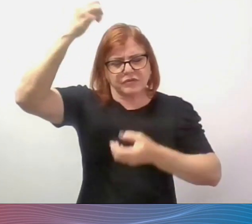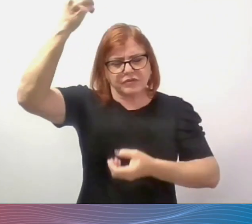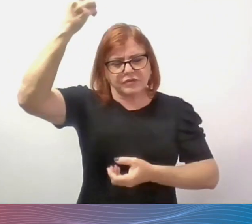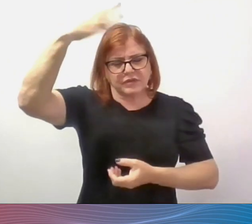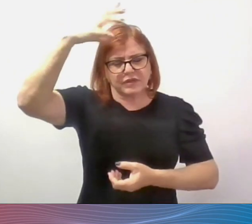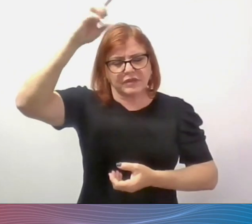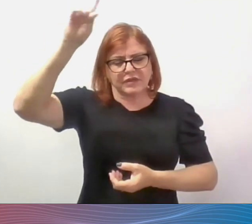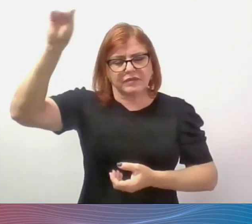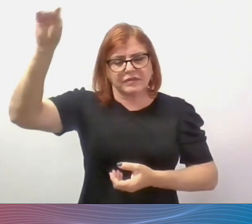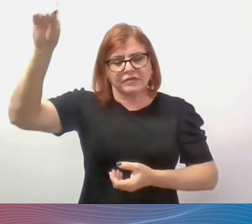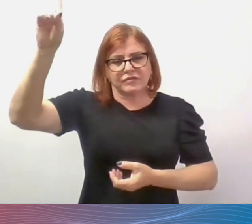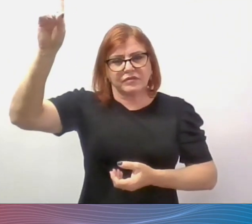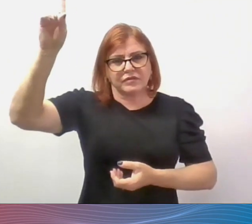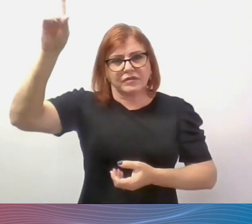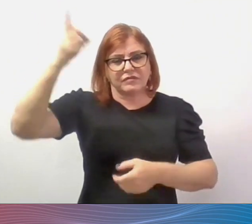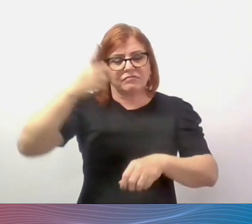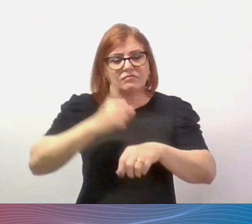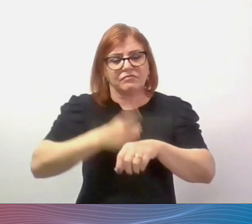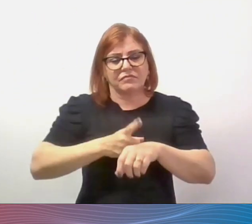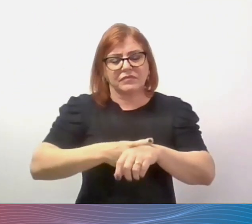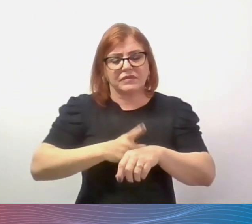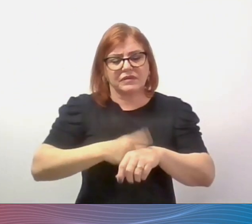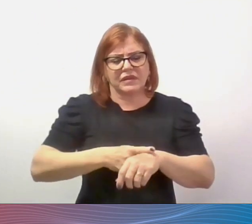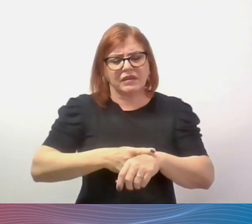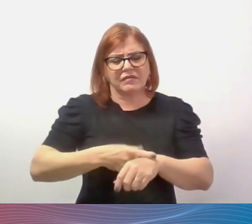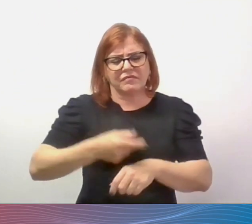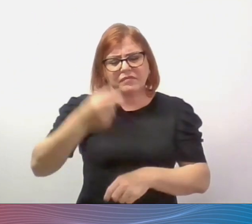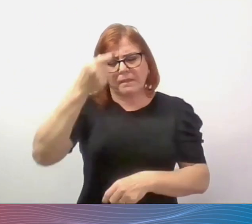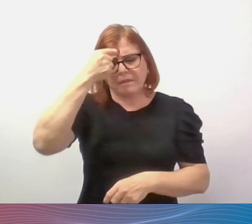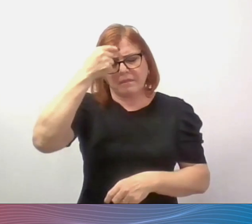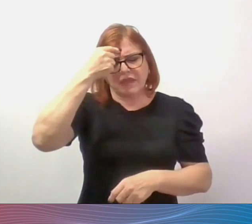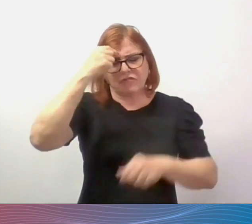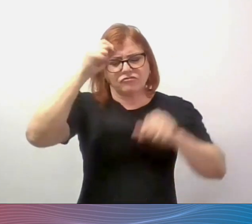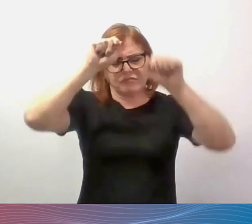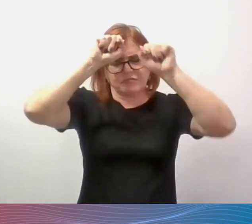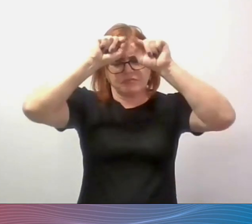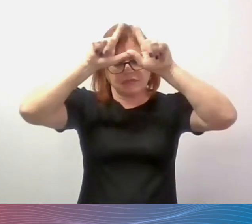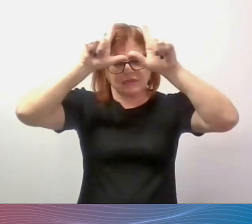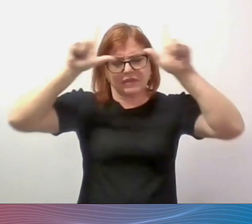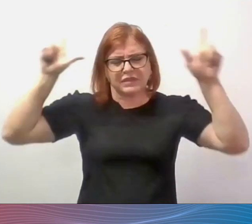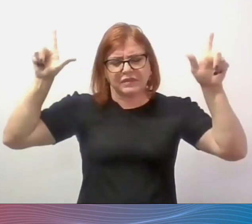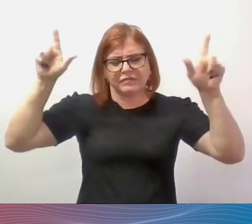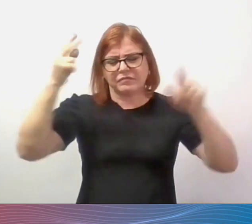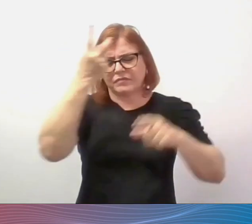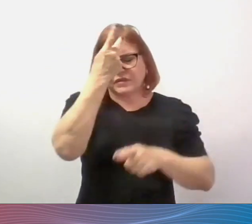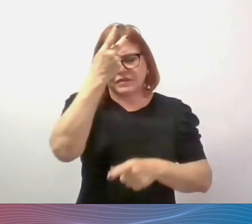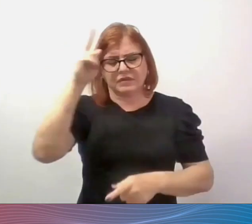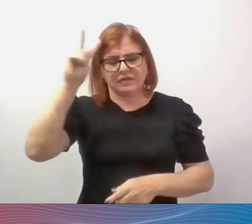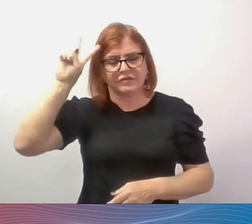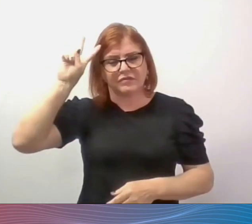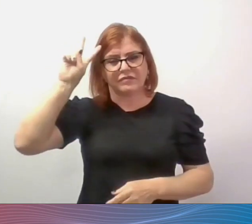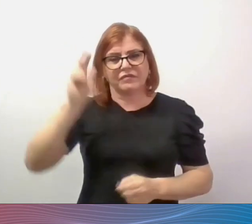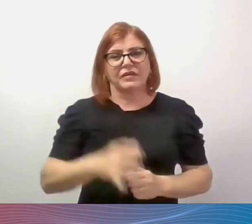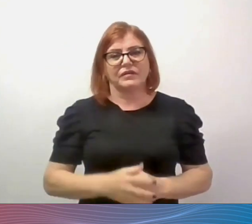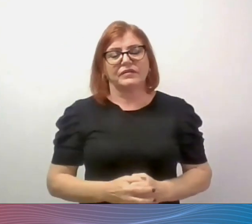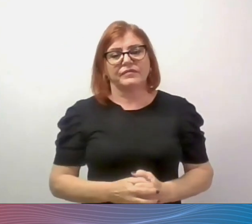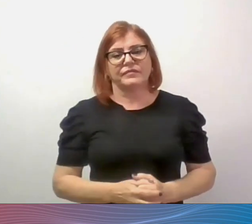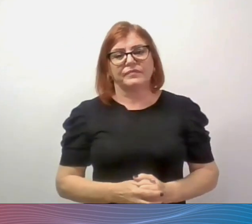não temos mais a mente para ir para essas coisas. And then after some time, we won't have a mind for these